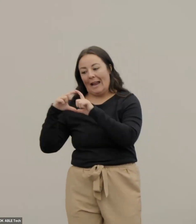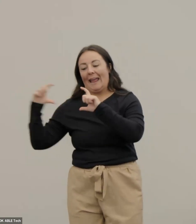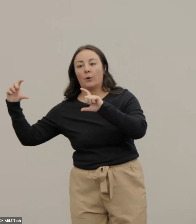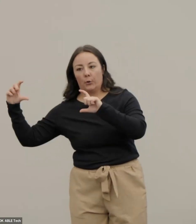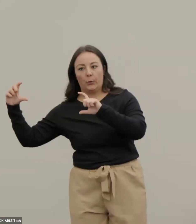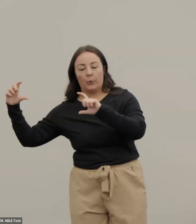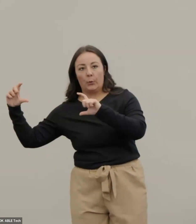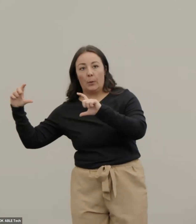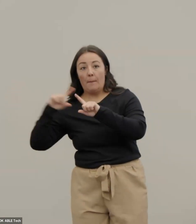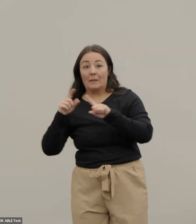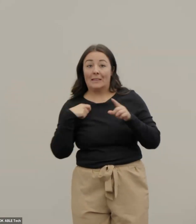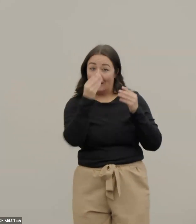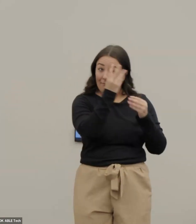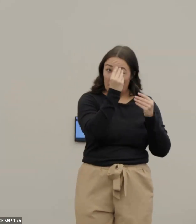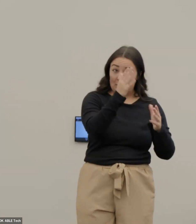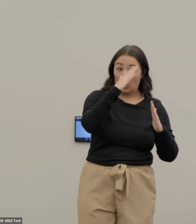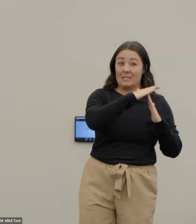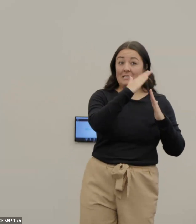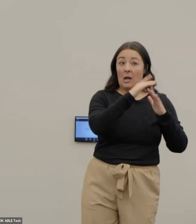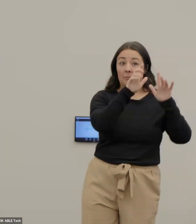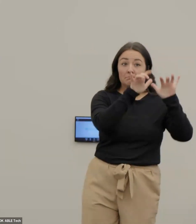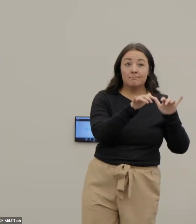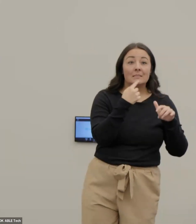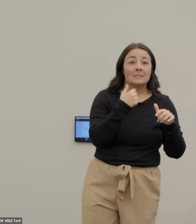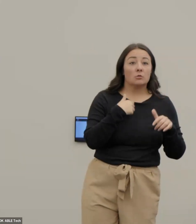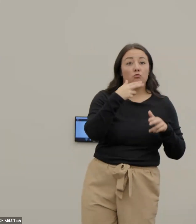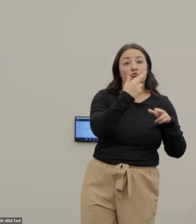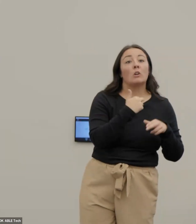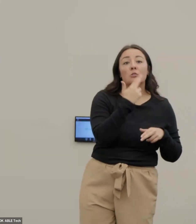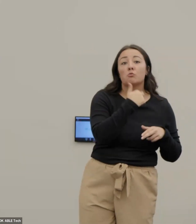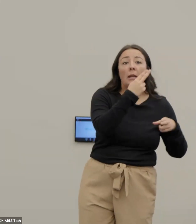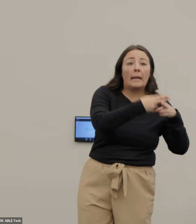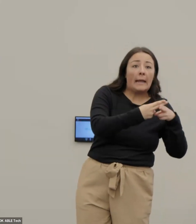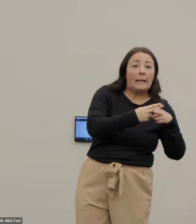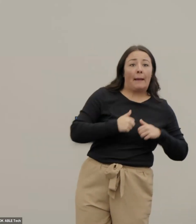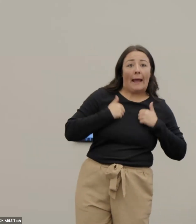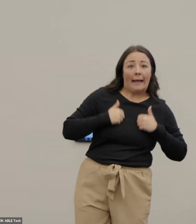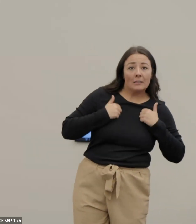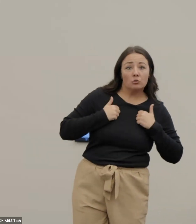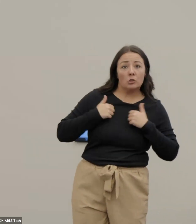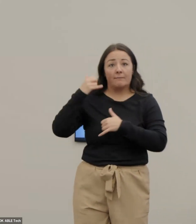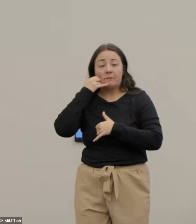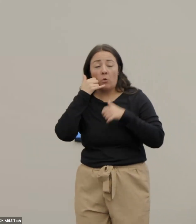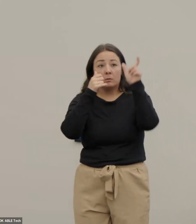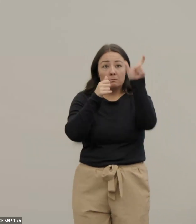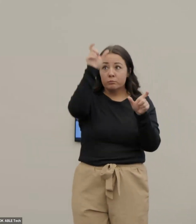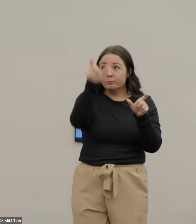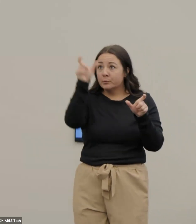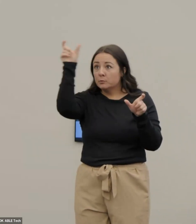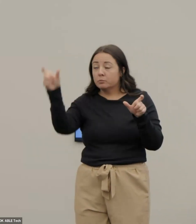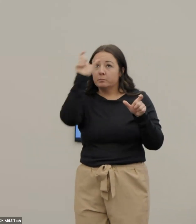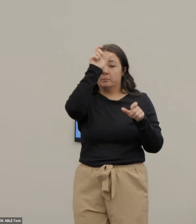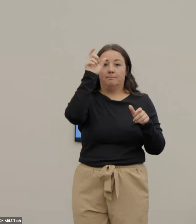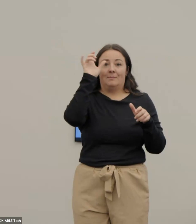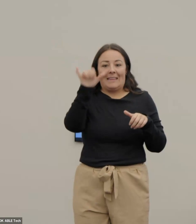that information at the top that says restaurant name, address, and phone, that is a header for all of the